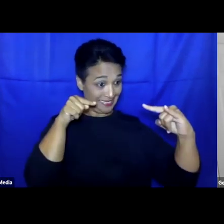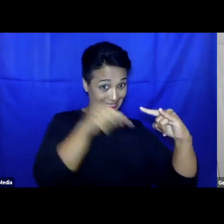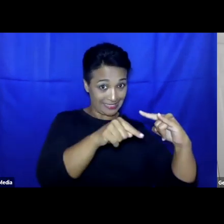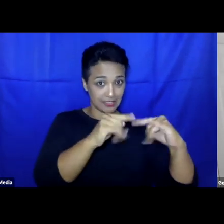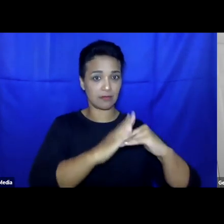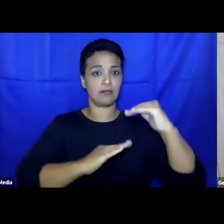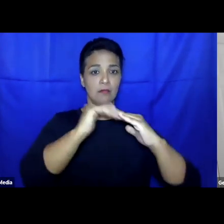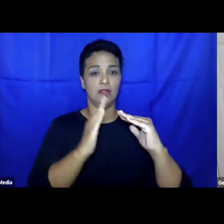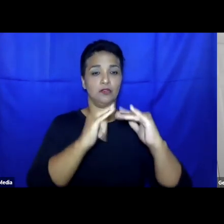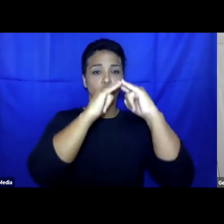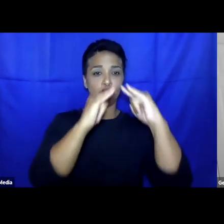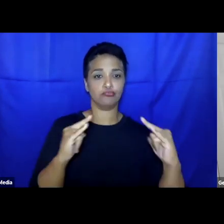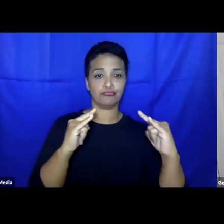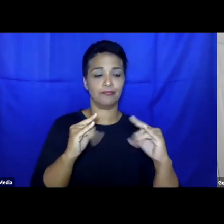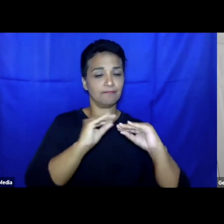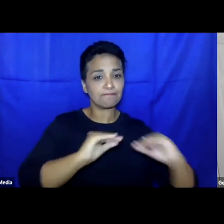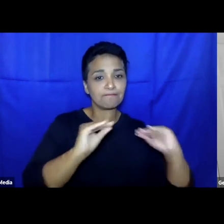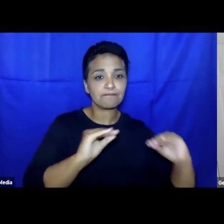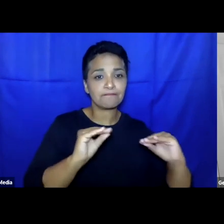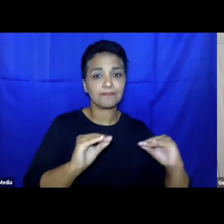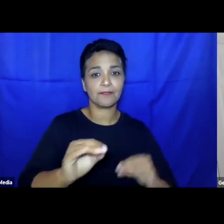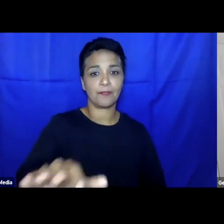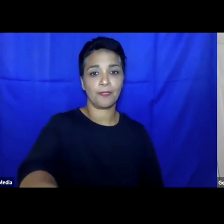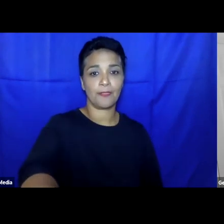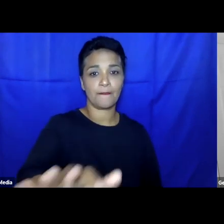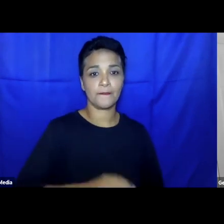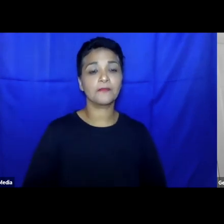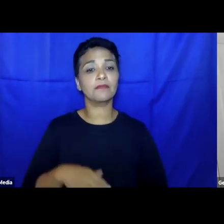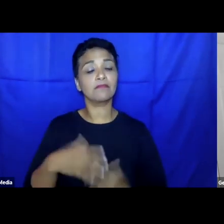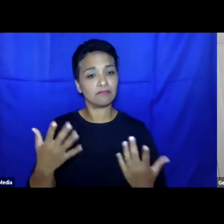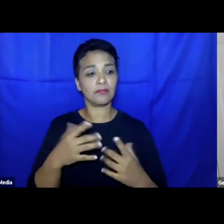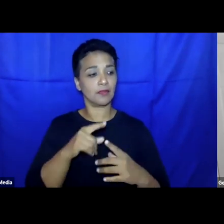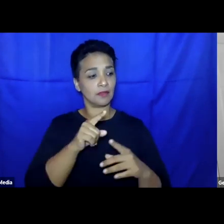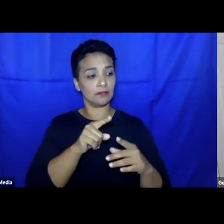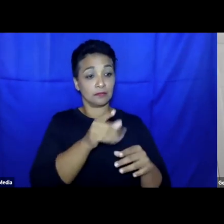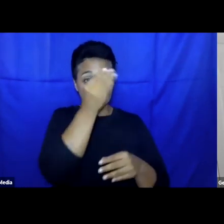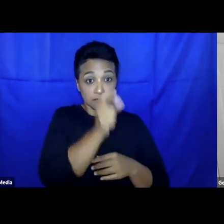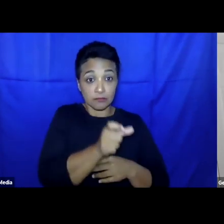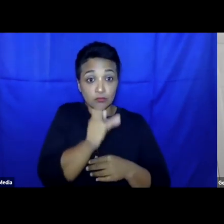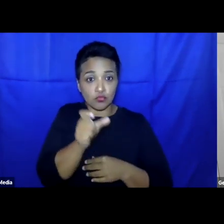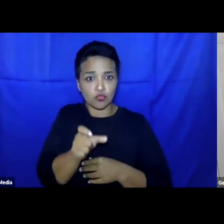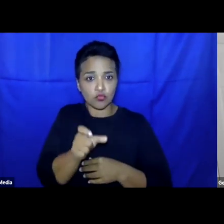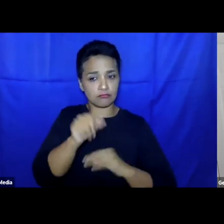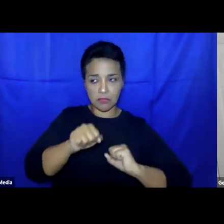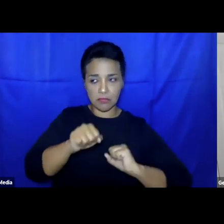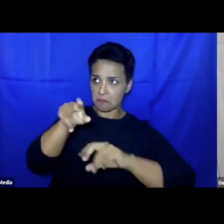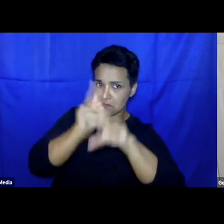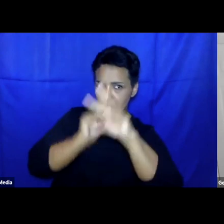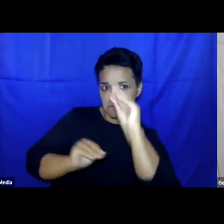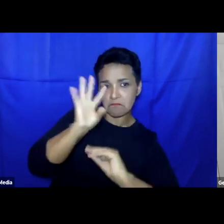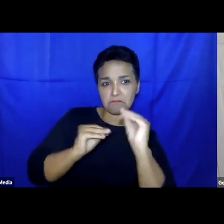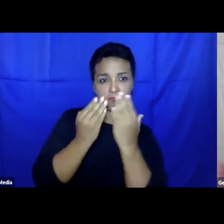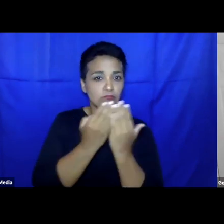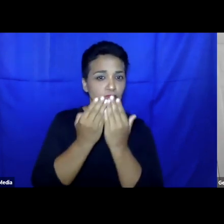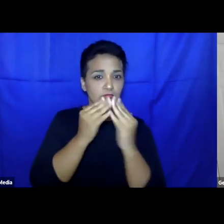remote learning so that the students could keep studying